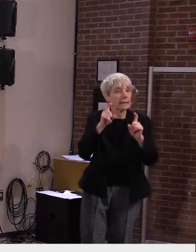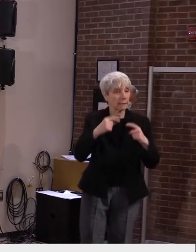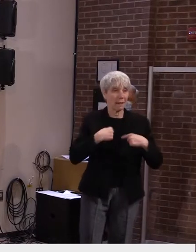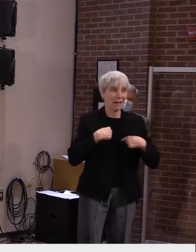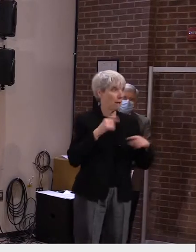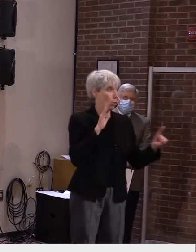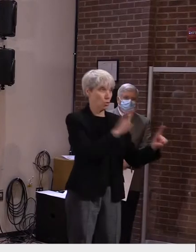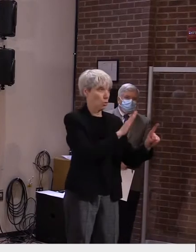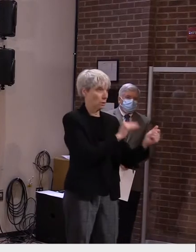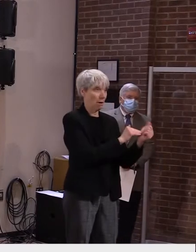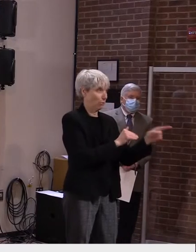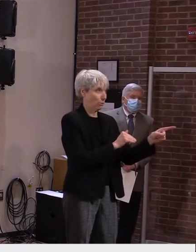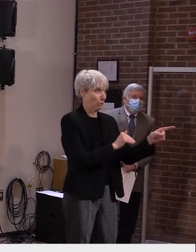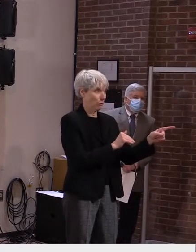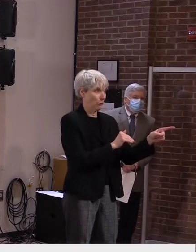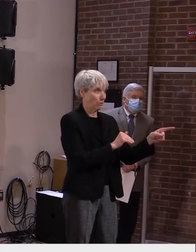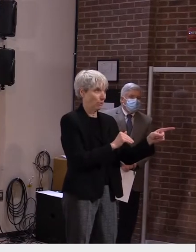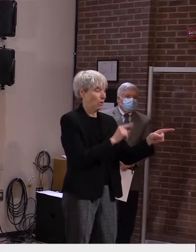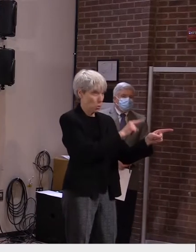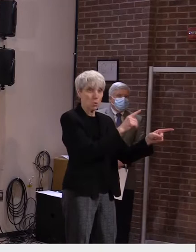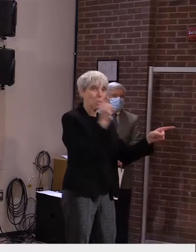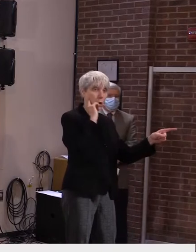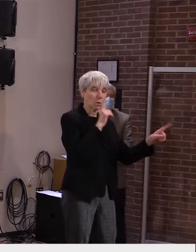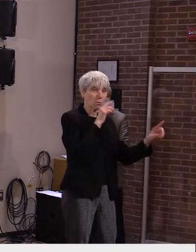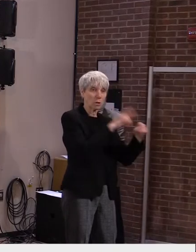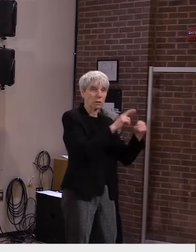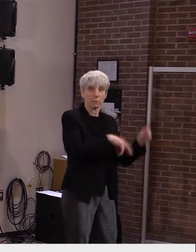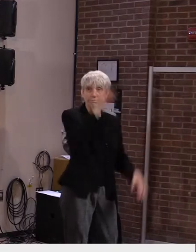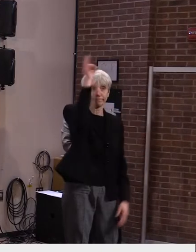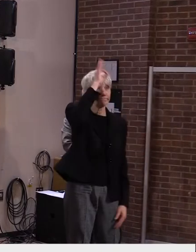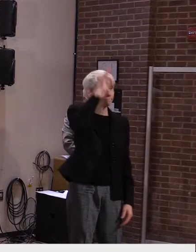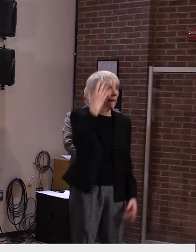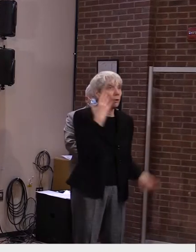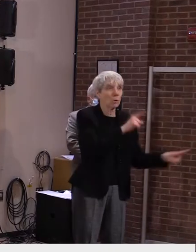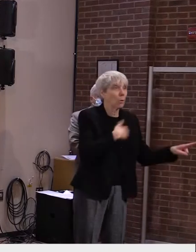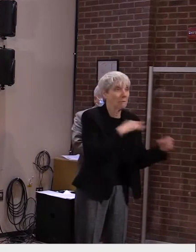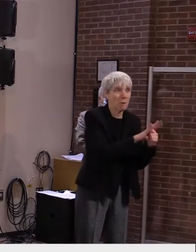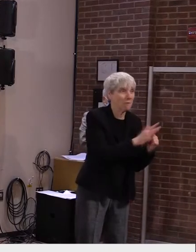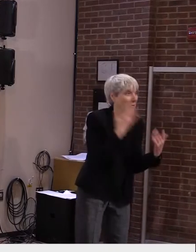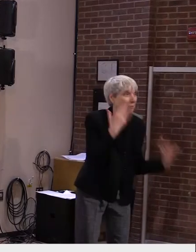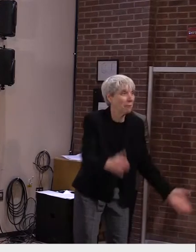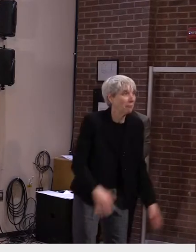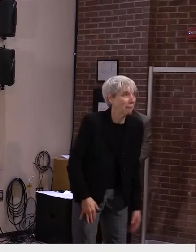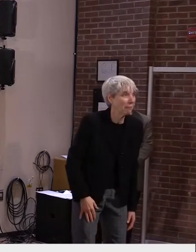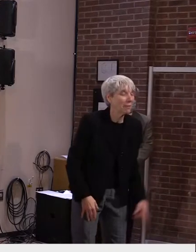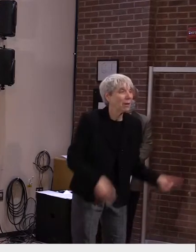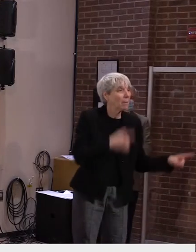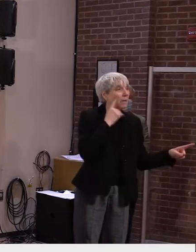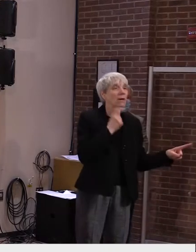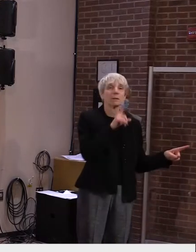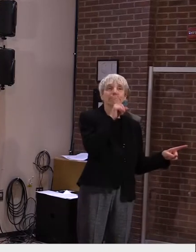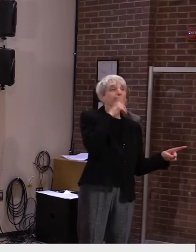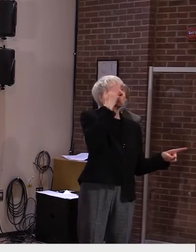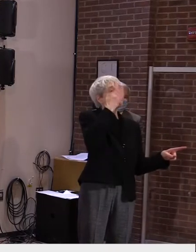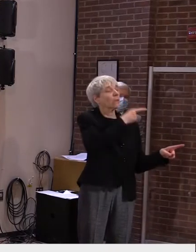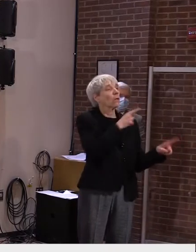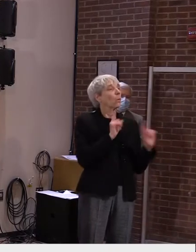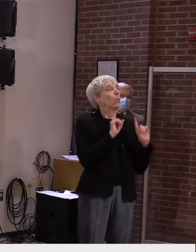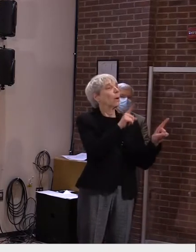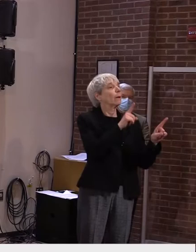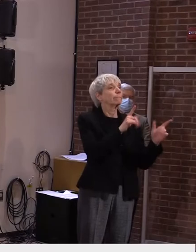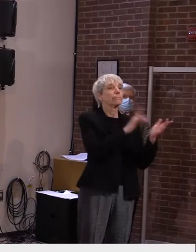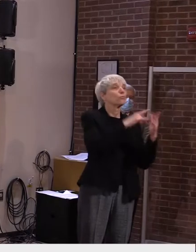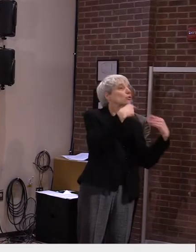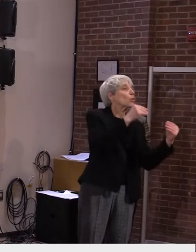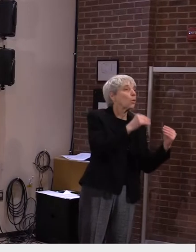not know your result when you know your result, and I may not even know that you've gone to get a test, and I don't even know if you got a test because you were sick or